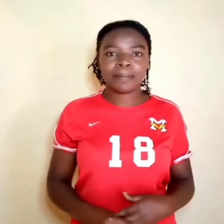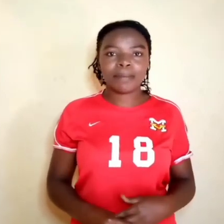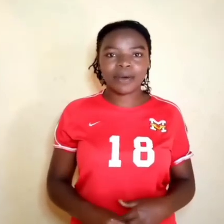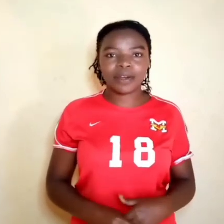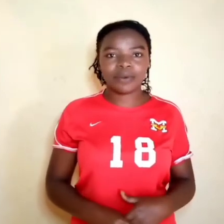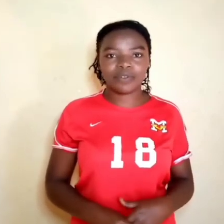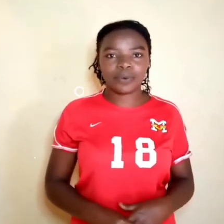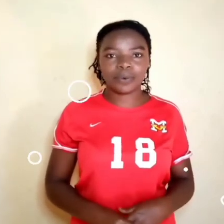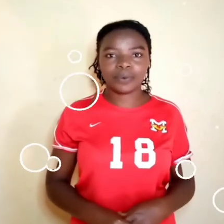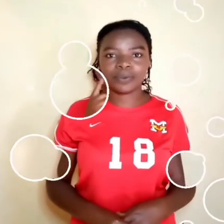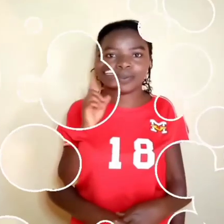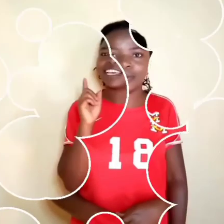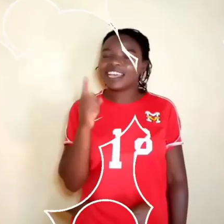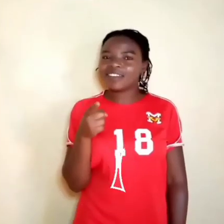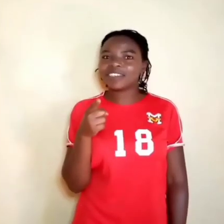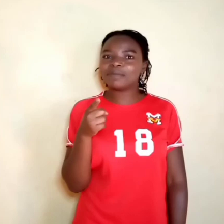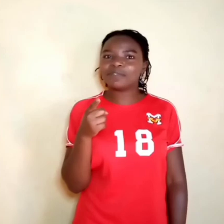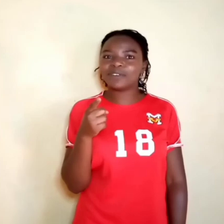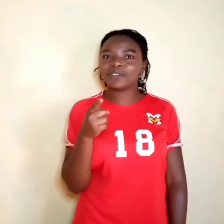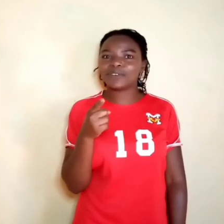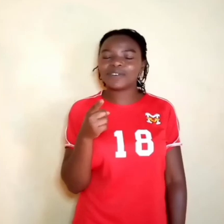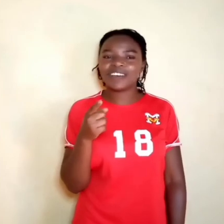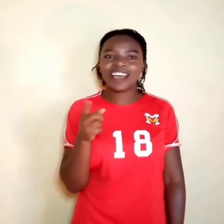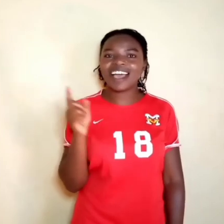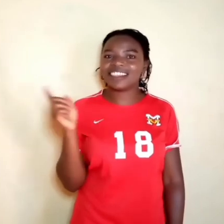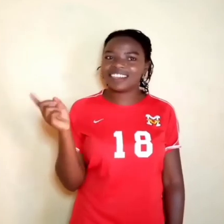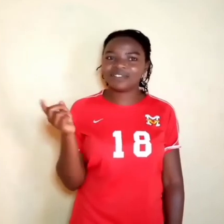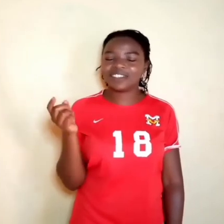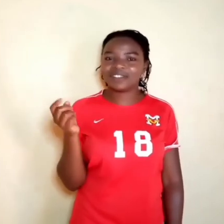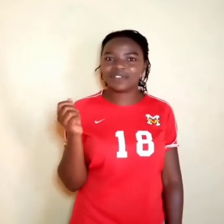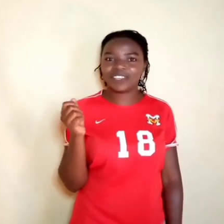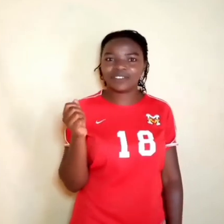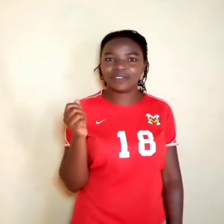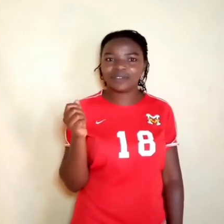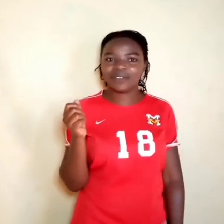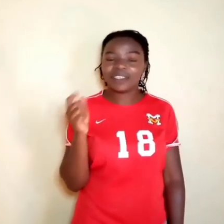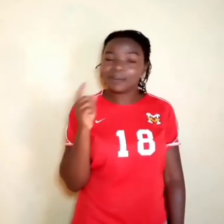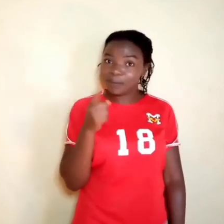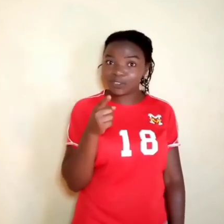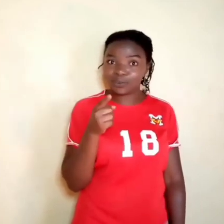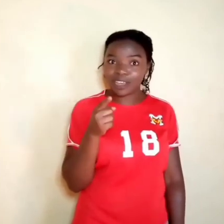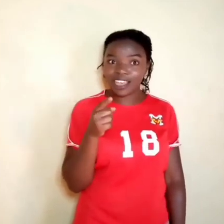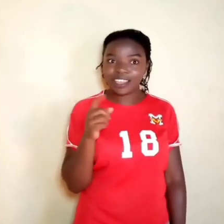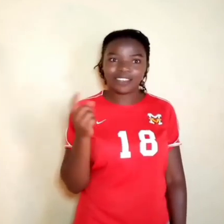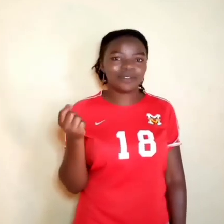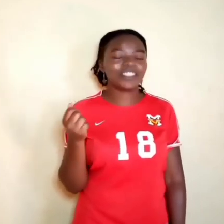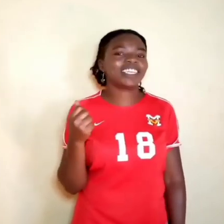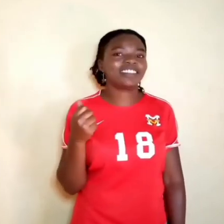one of you. I have a tip for you at the end of this video. Make sure you wait until the